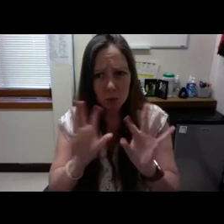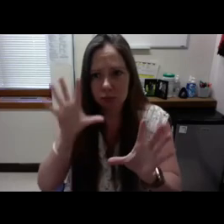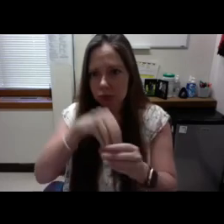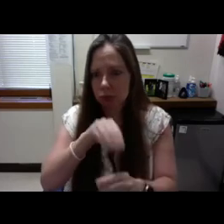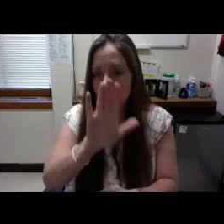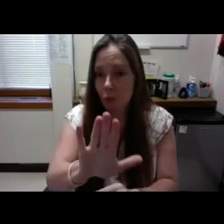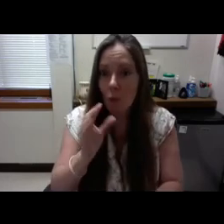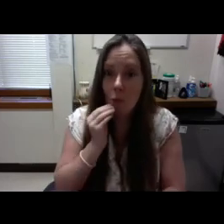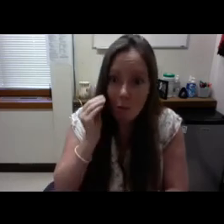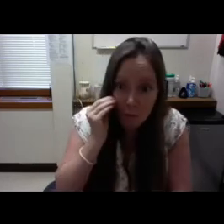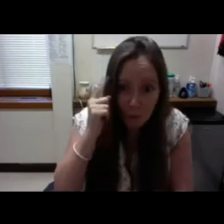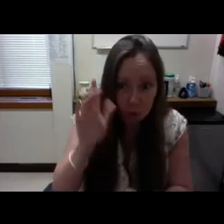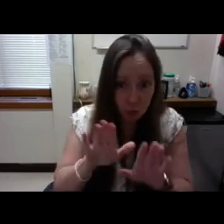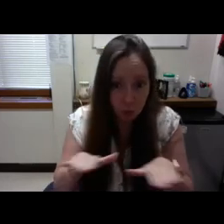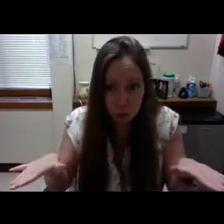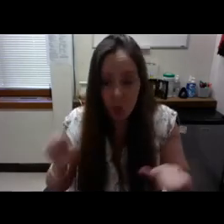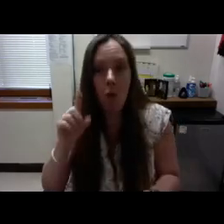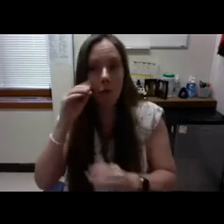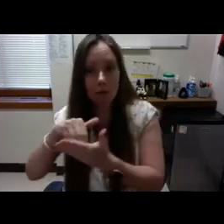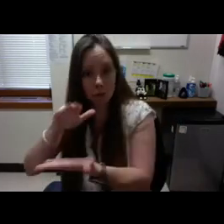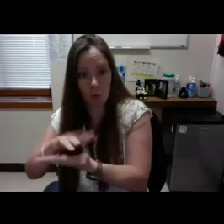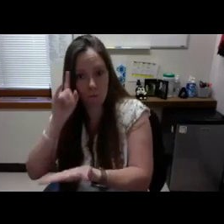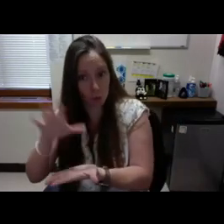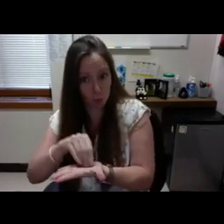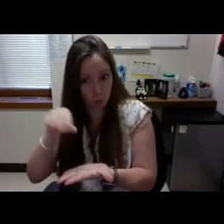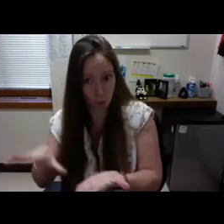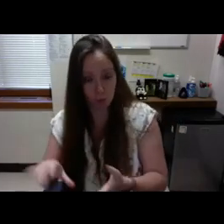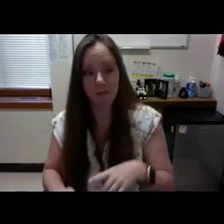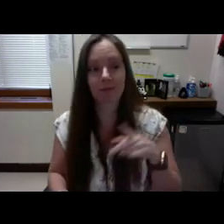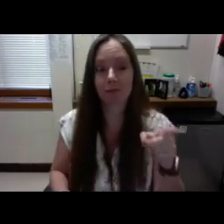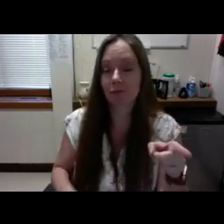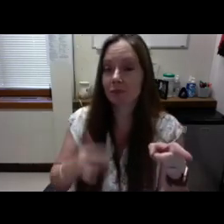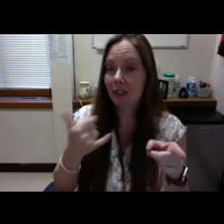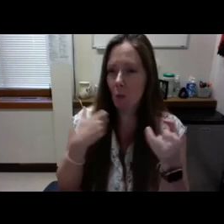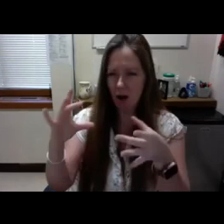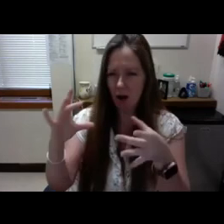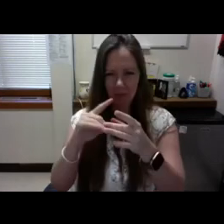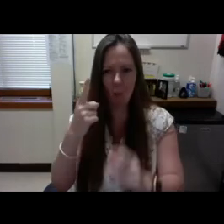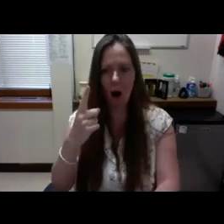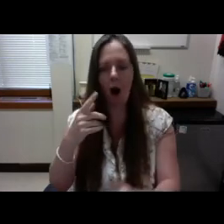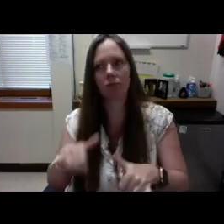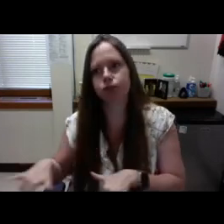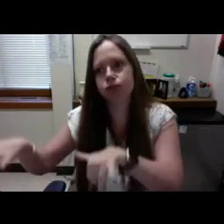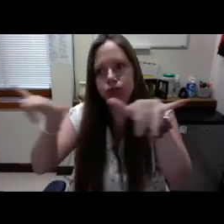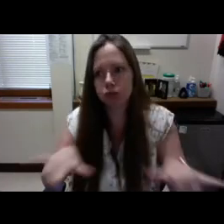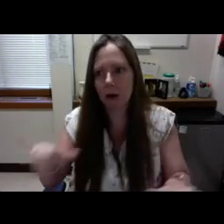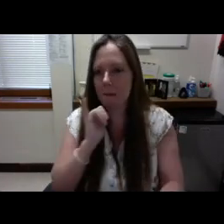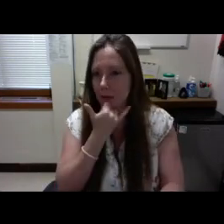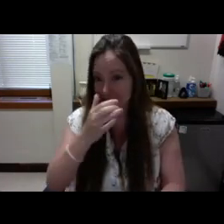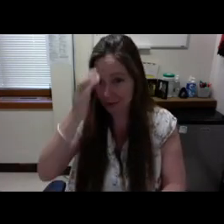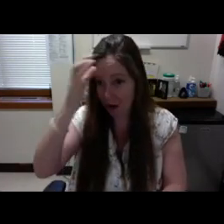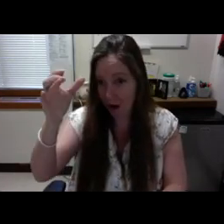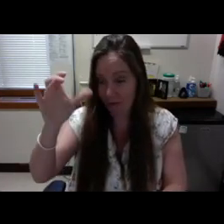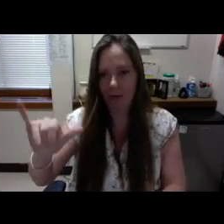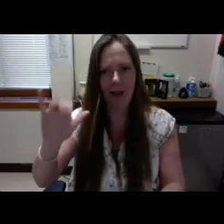and rhythm. Those two are very important to include in the home for children or at school for the students. So I wanted to talk about one